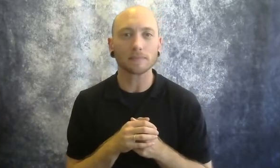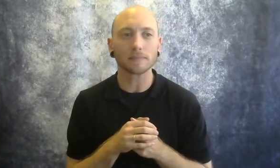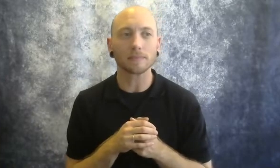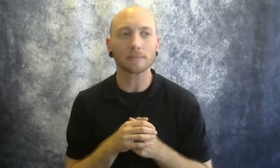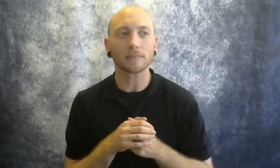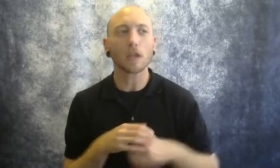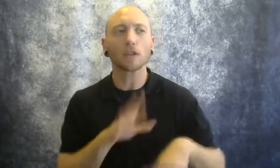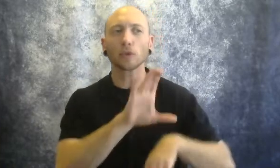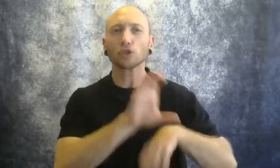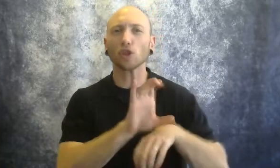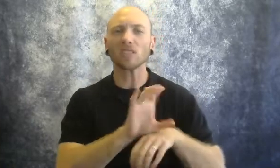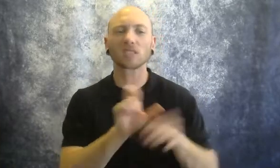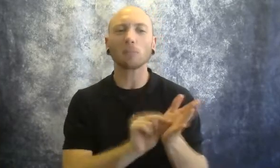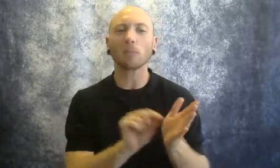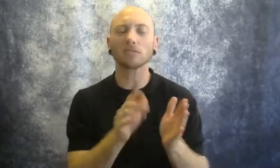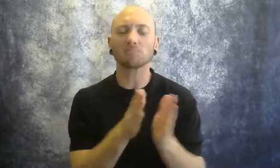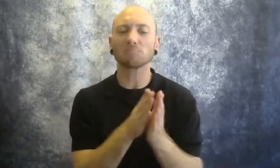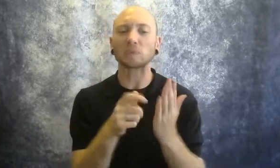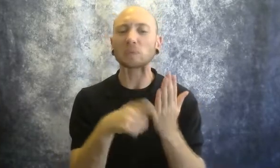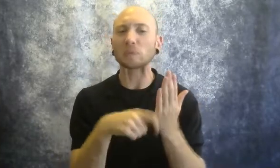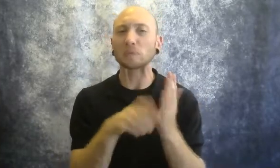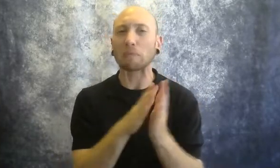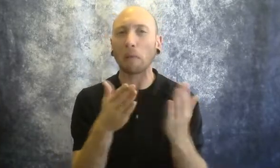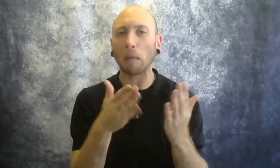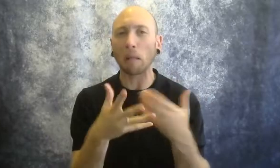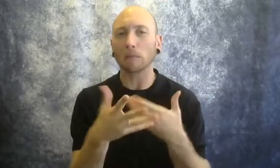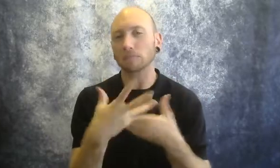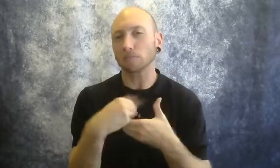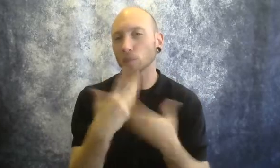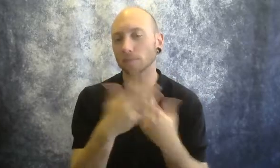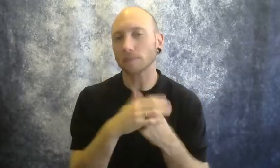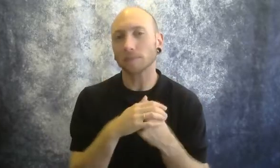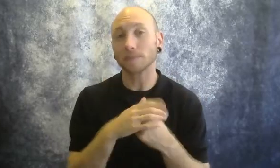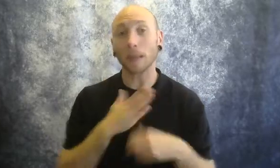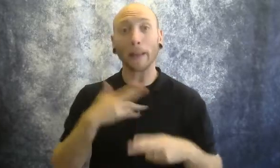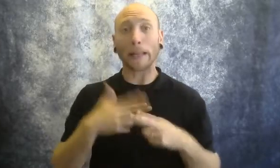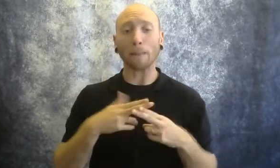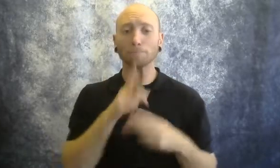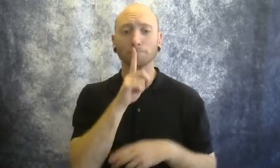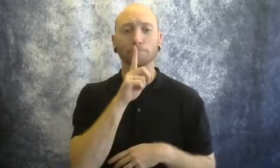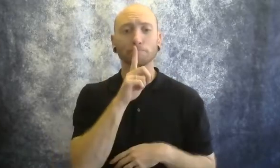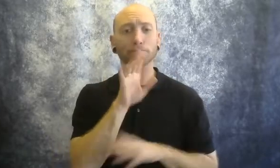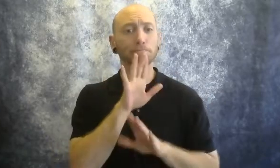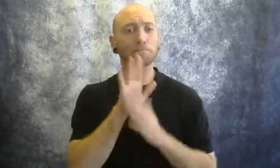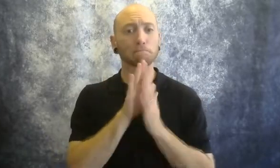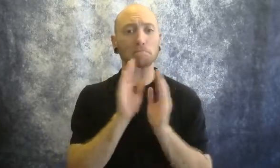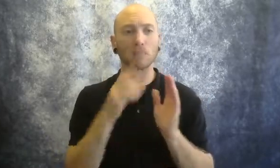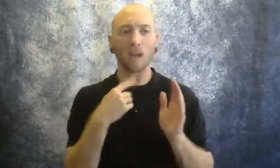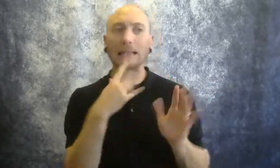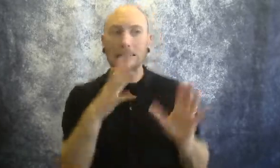They began to publish a little published thing at his church. And he put all that in there, but they didn't put my